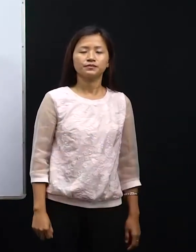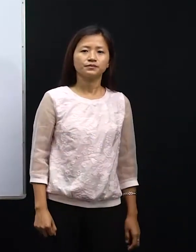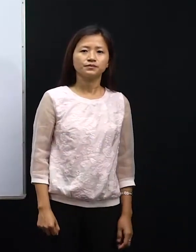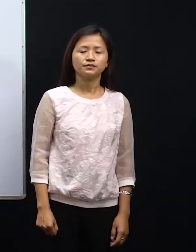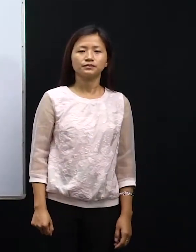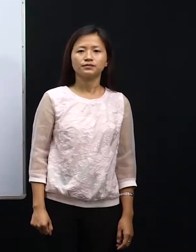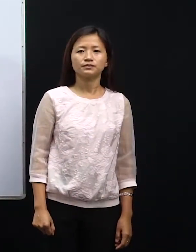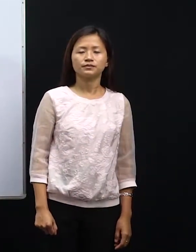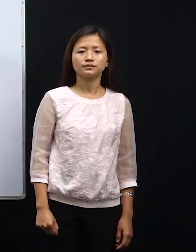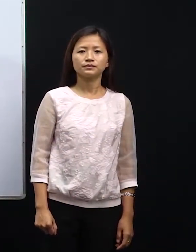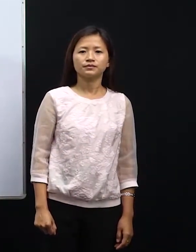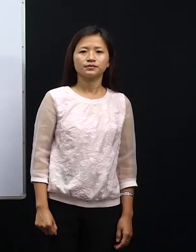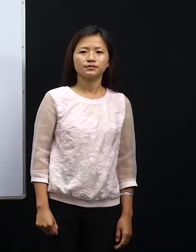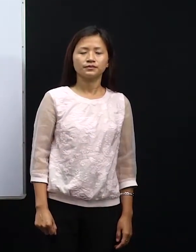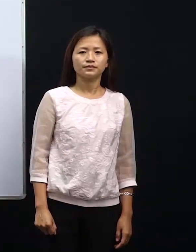Alright.